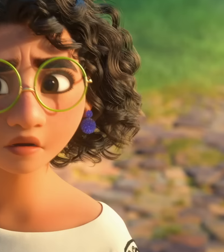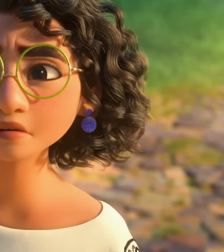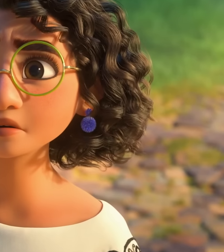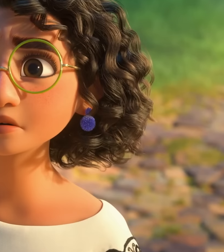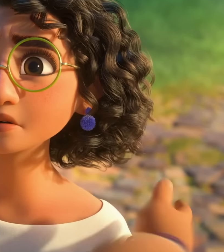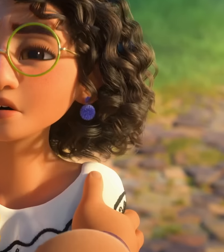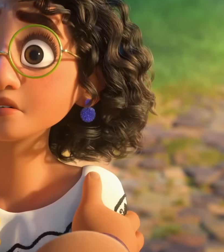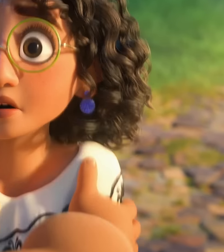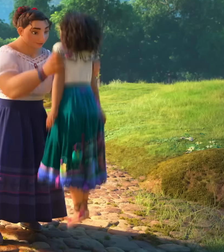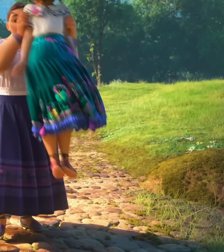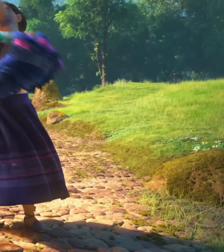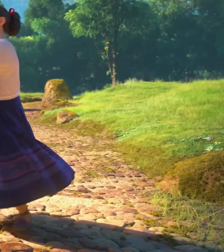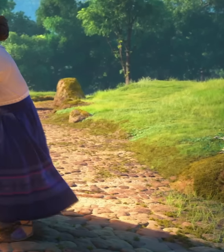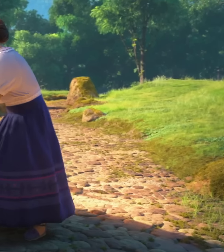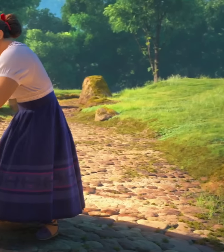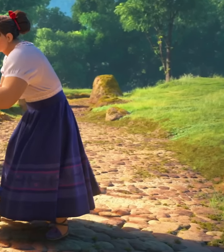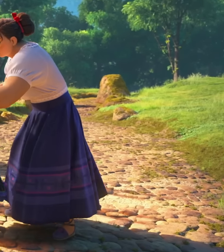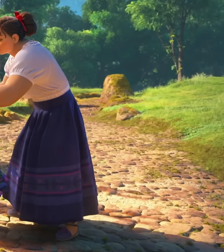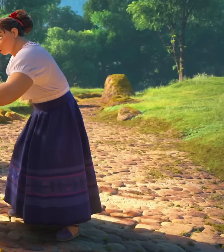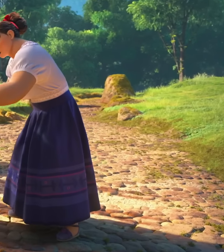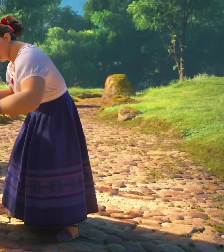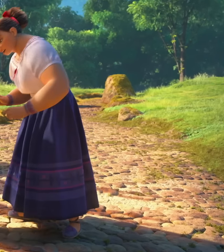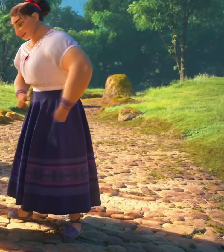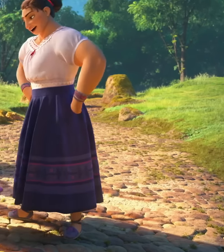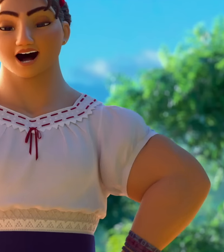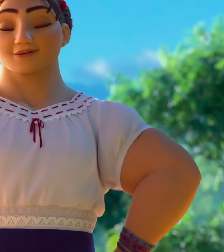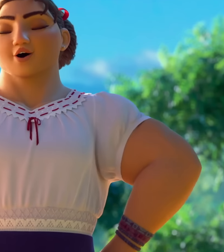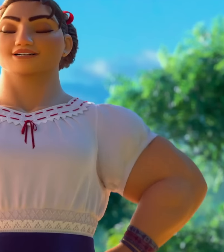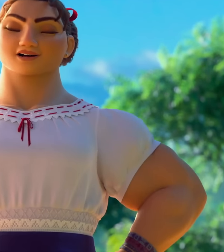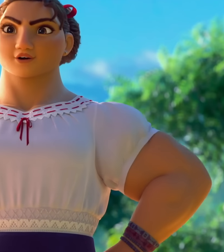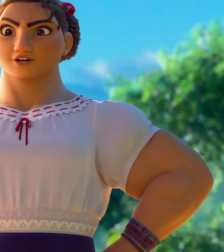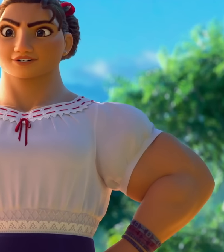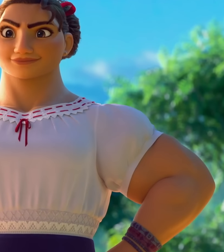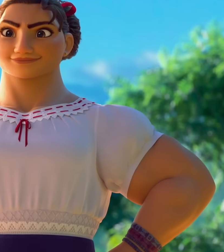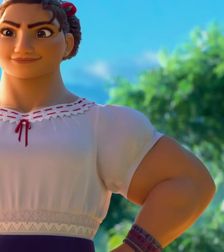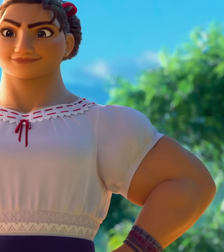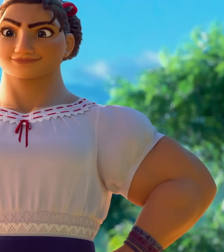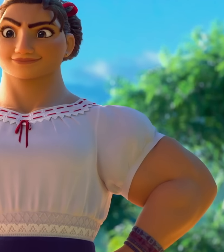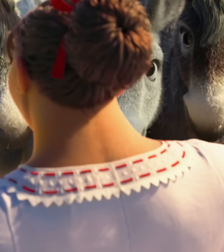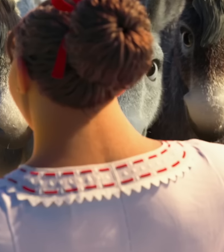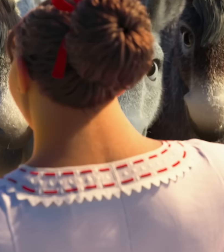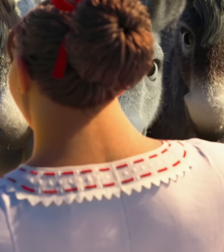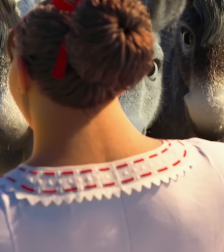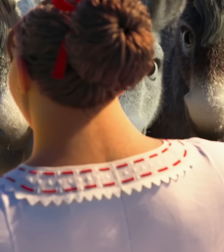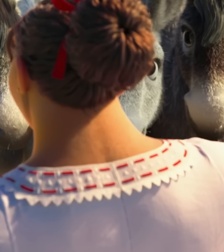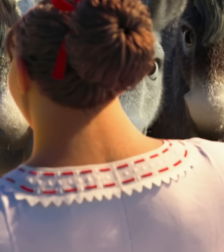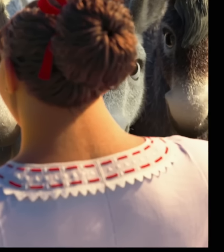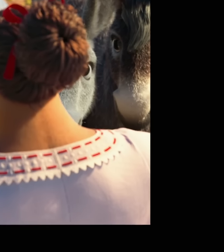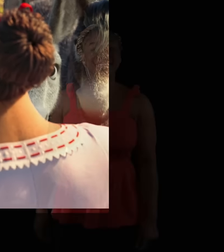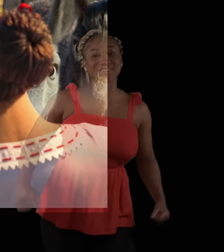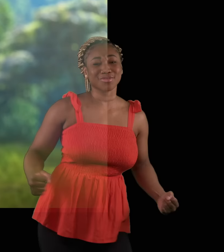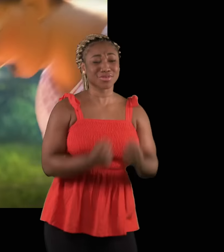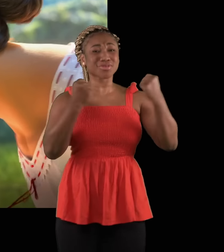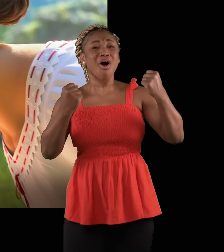Why would anything get me wrong? I'm totally fine. Magic's fine. Luisa's fine. I'm totally not nervous. Your eye is